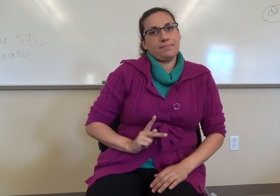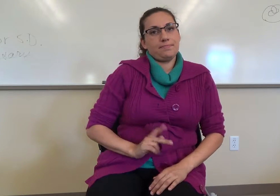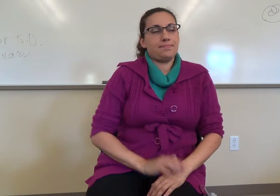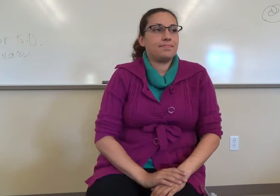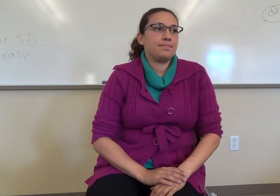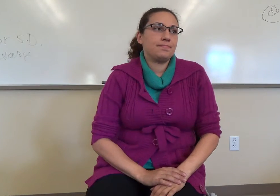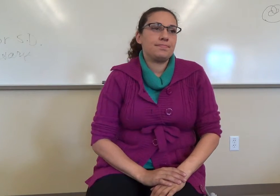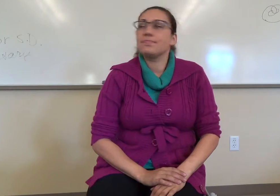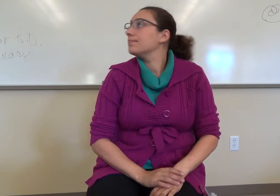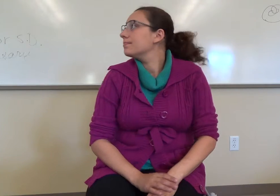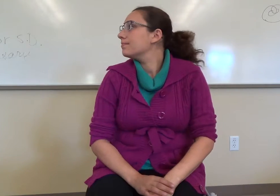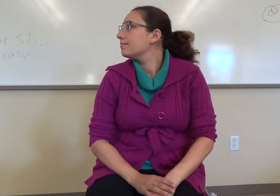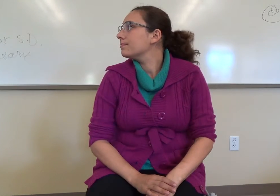What does this word mean?